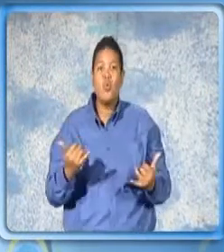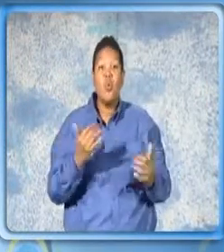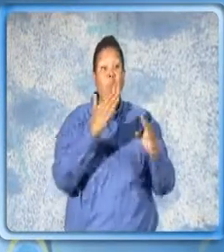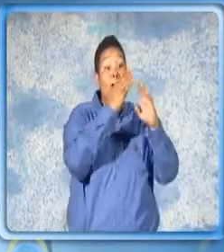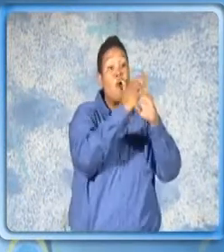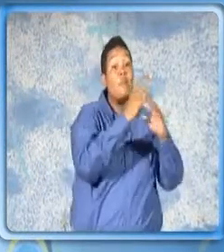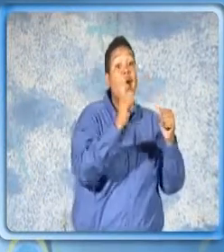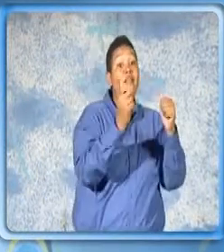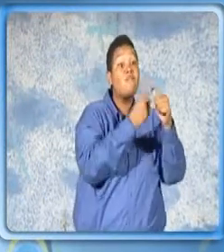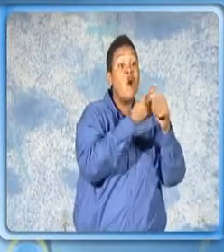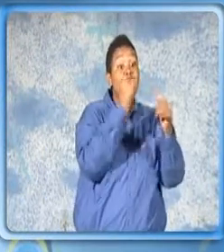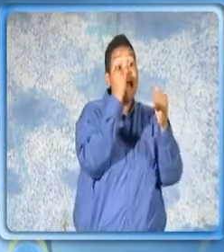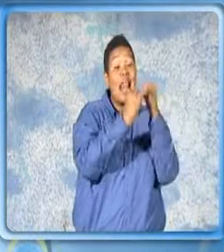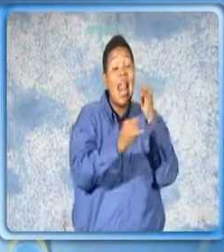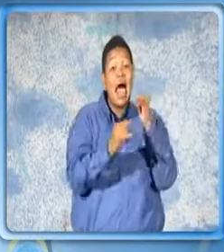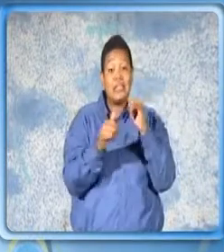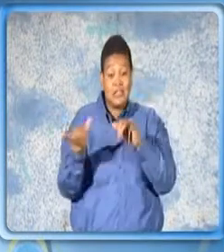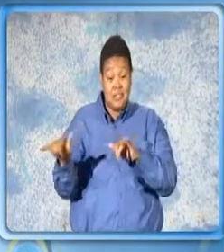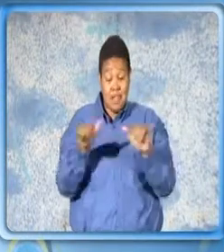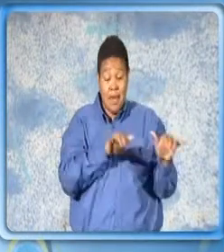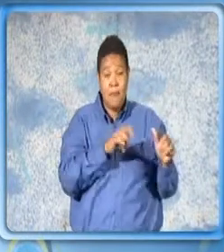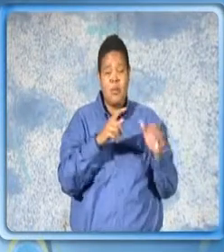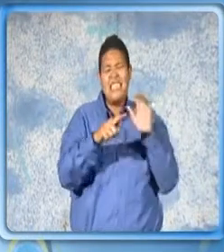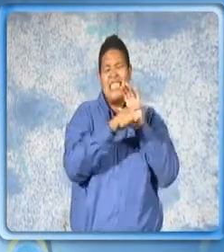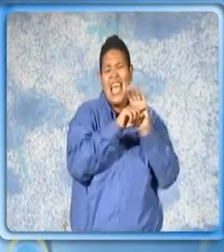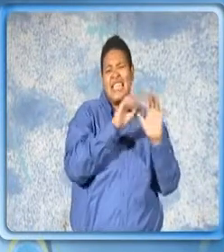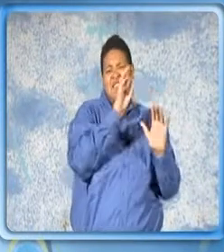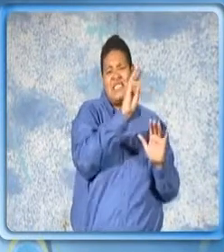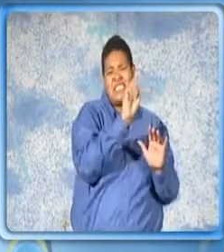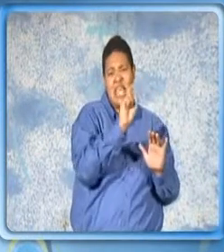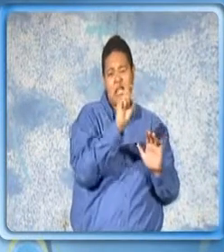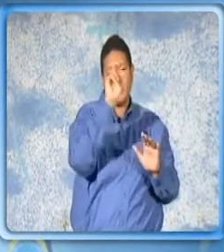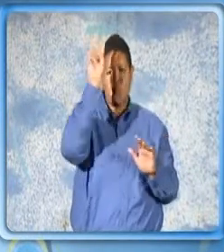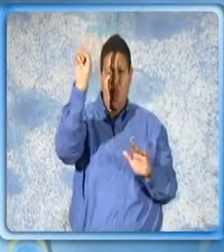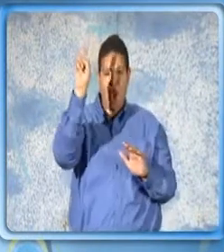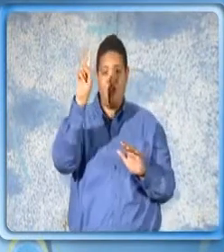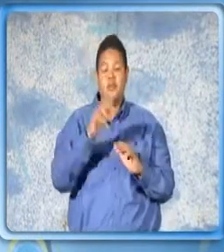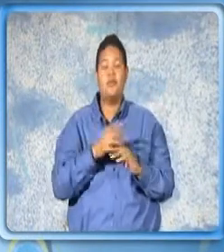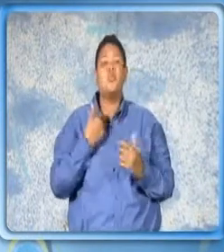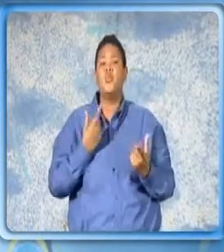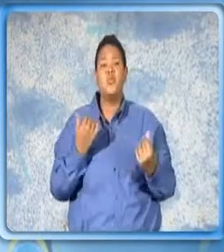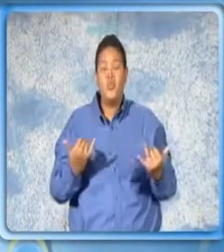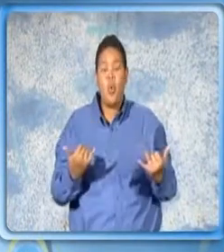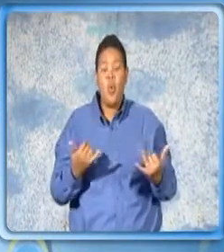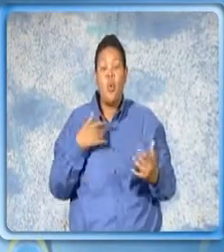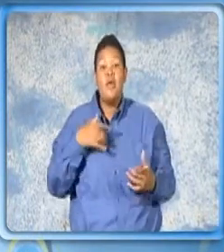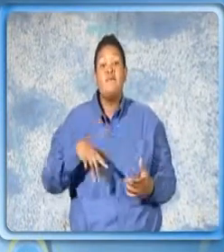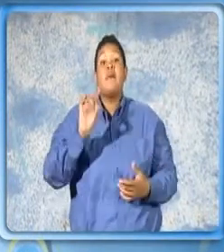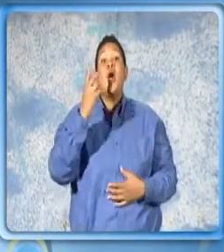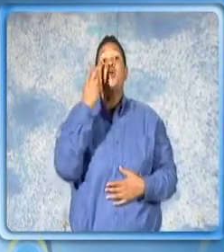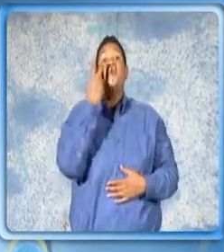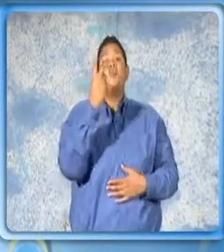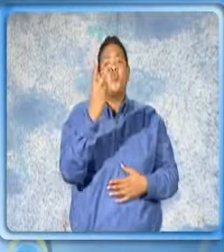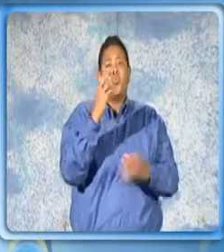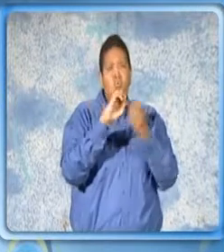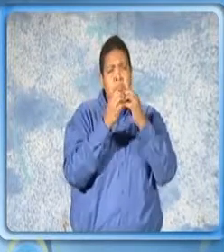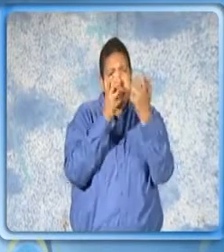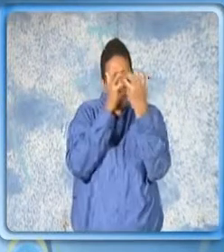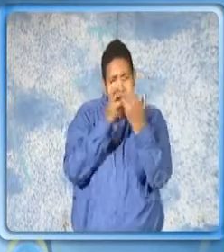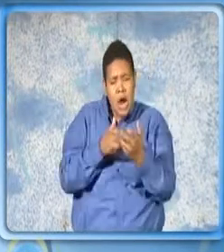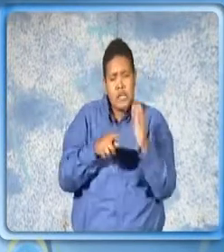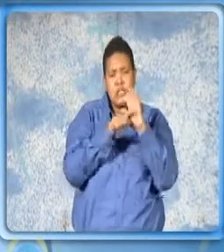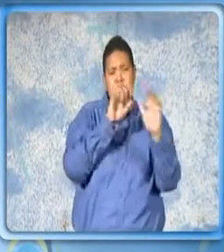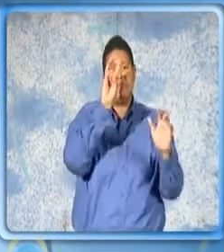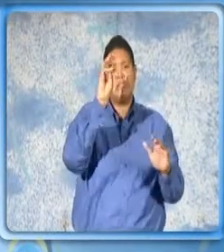the first and last terms, which gives negative 6x squared. We then find two factors of negative 6x